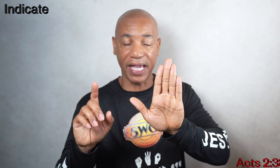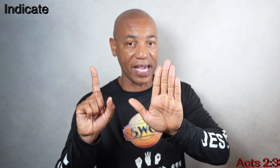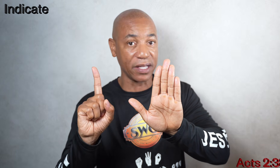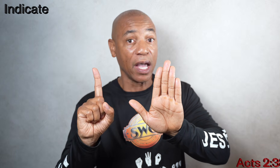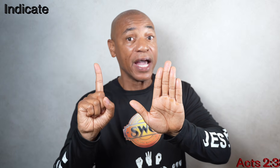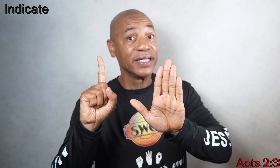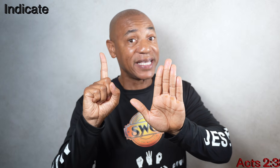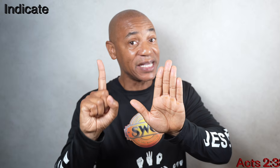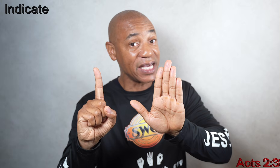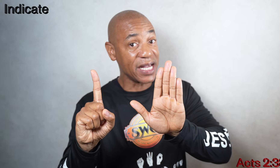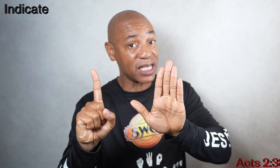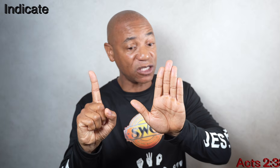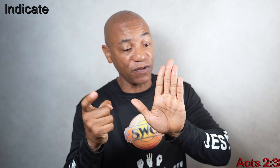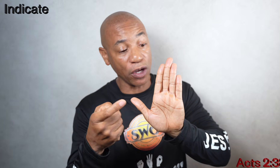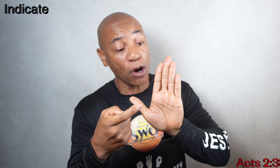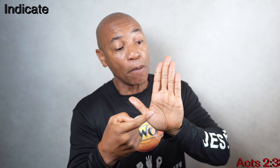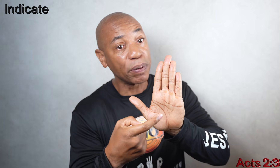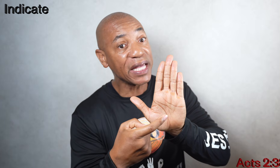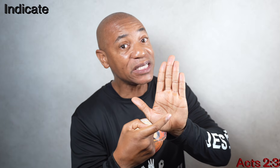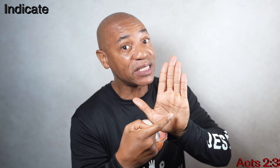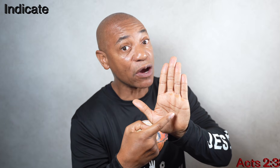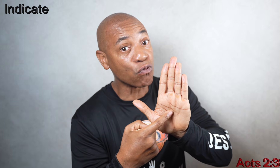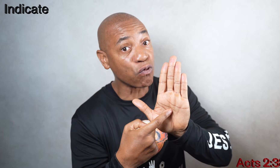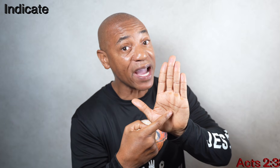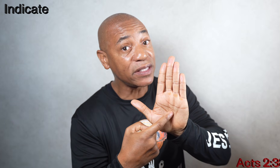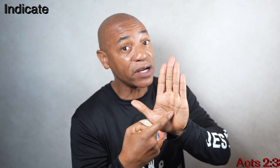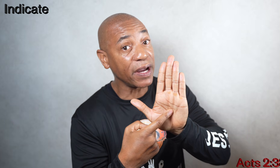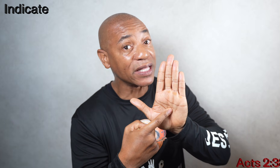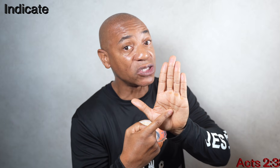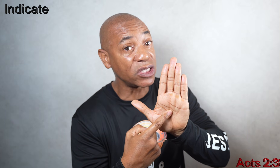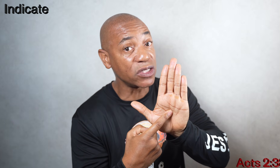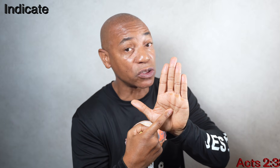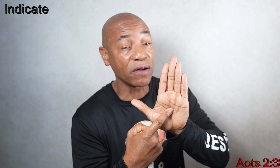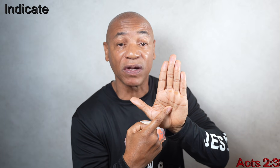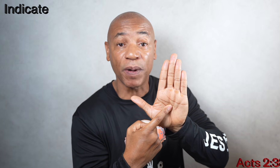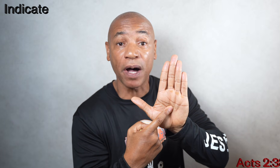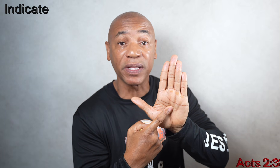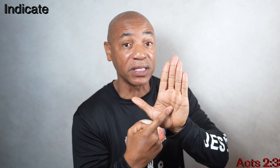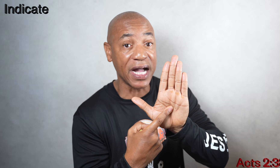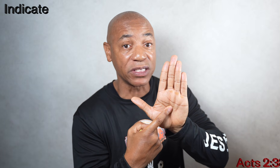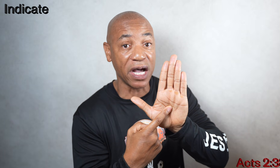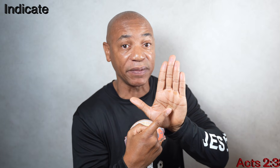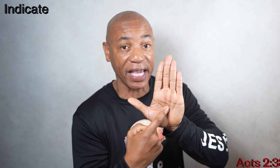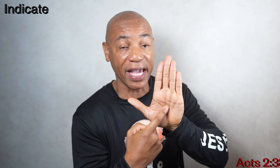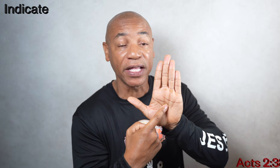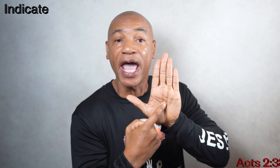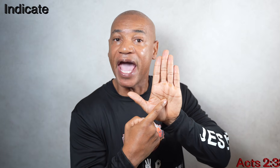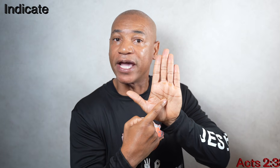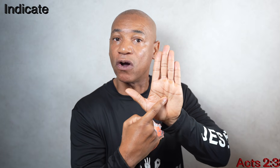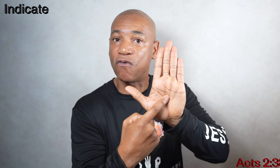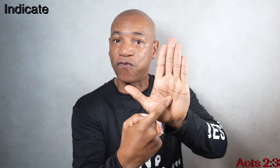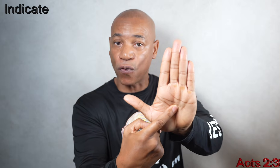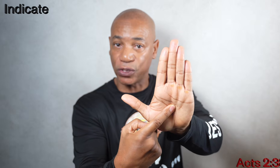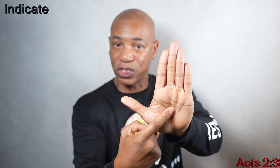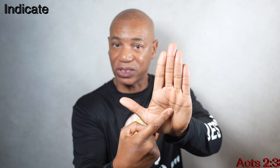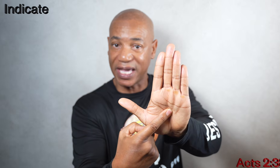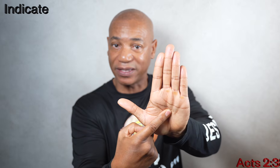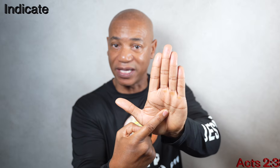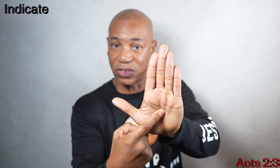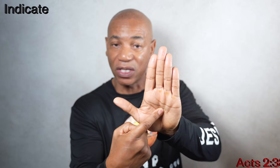hand, take the index finger, place that right there in the center of the palm of the non-dominant hand and go forward just like this